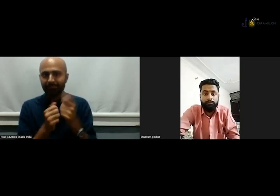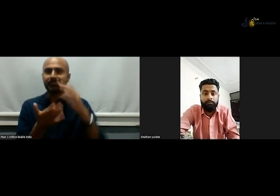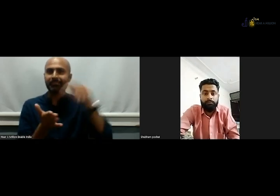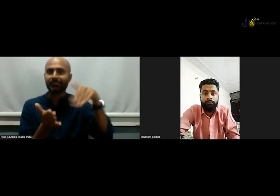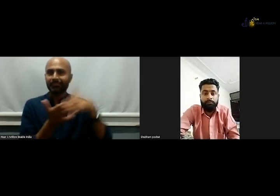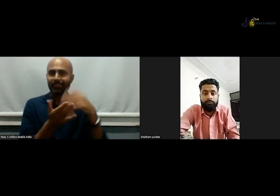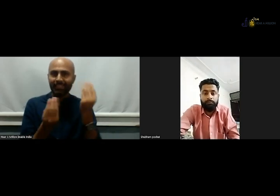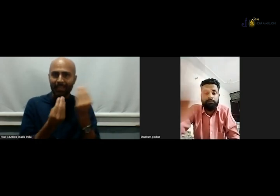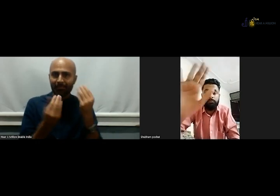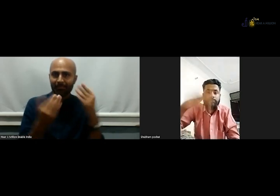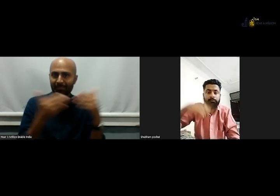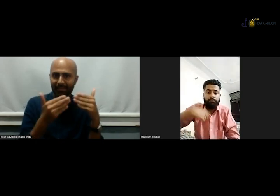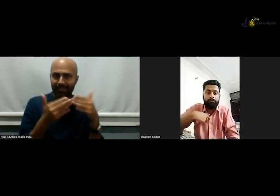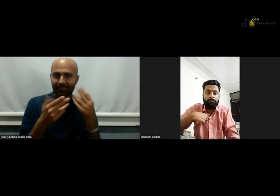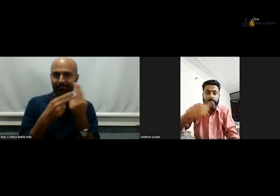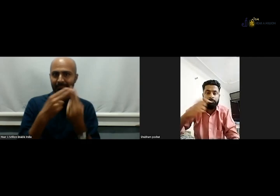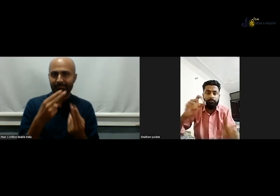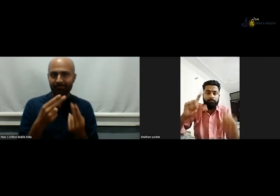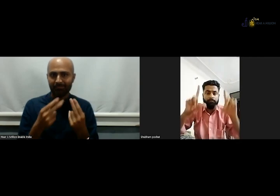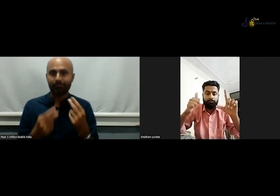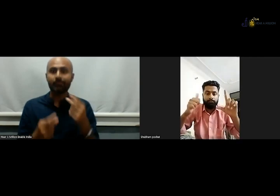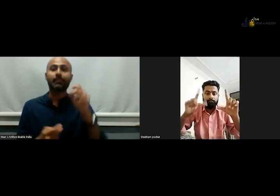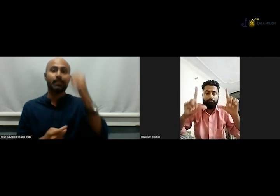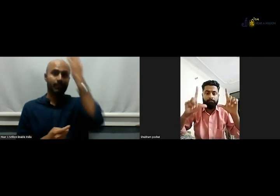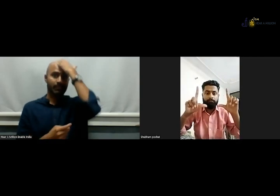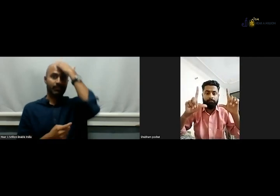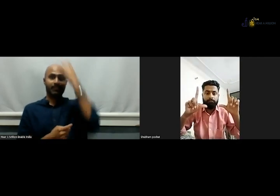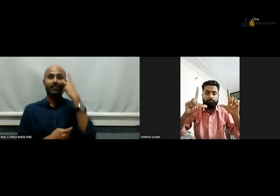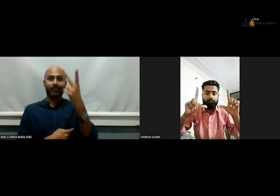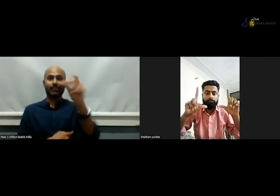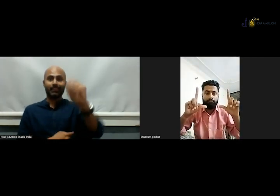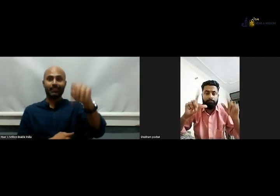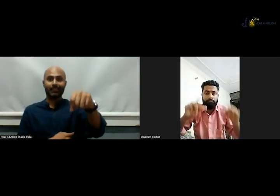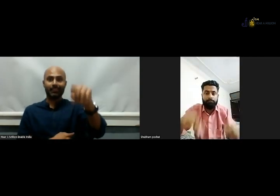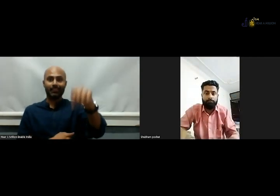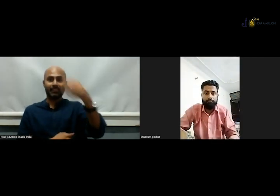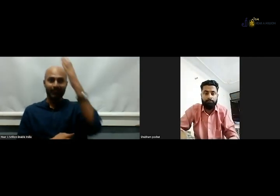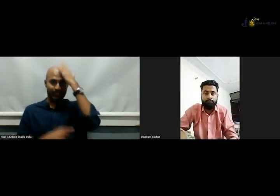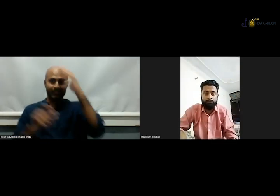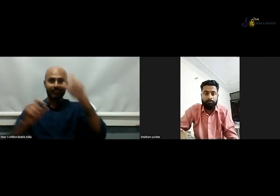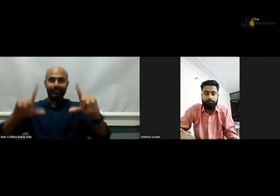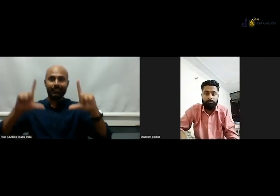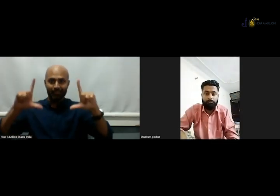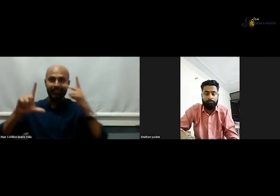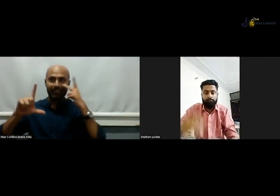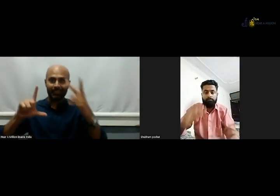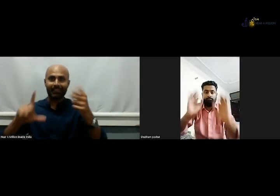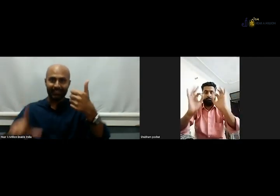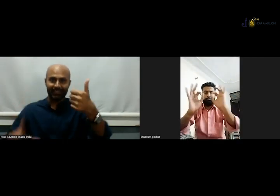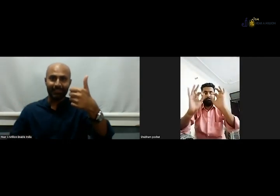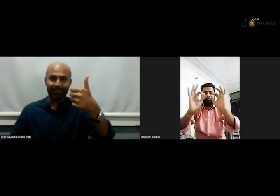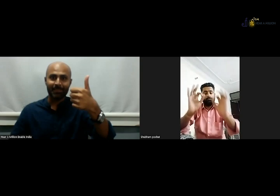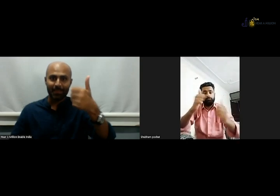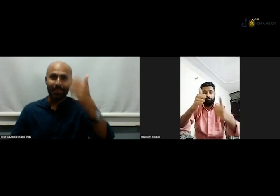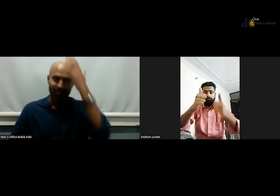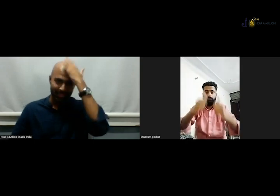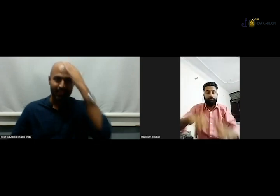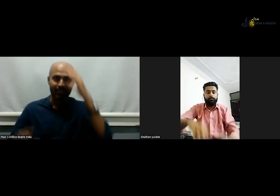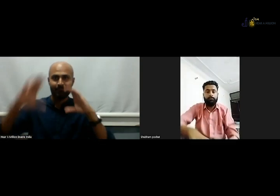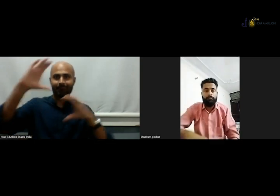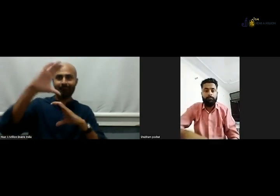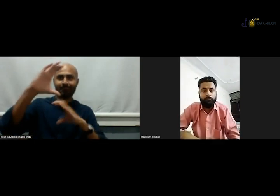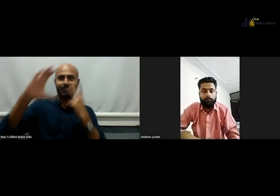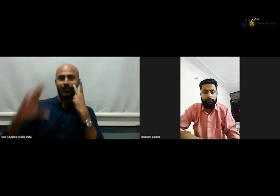So you can share your experience if you have any experience along with Sudamni. Have I been spotlighted? Yes, Shubham, you have